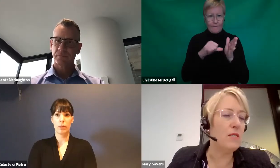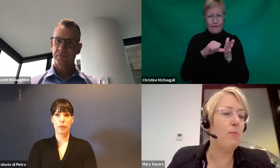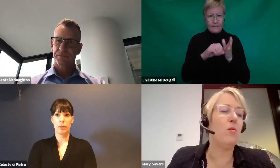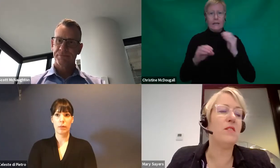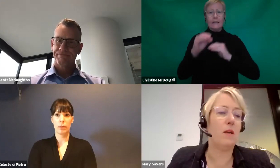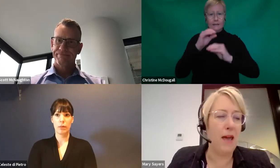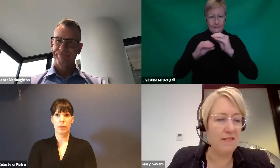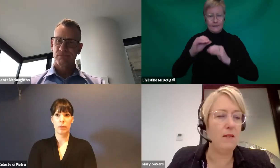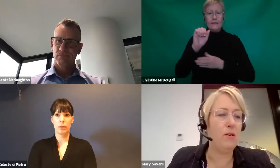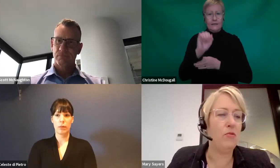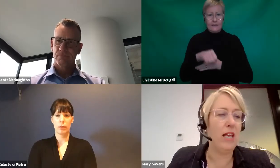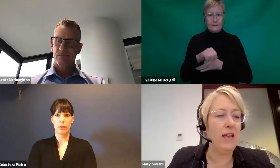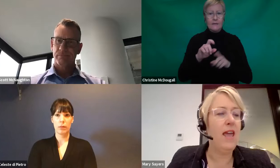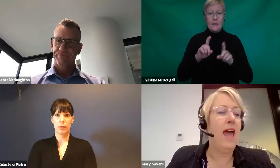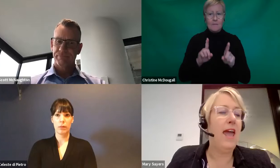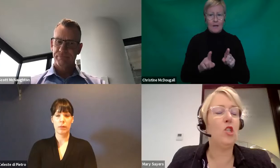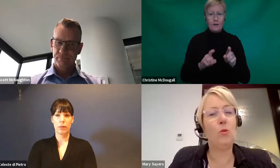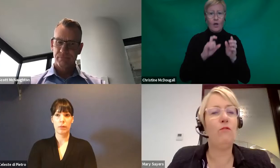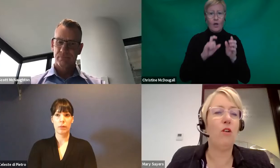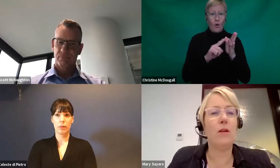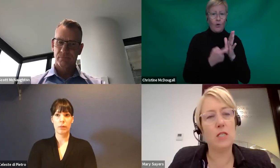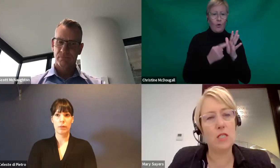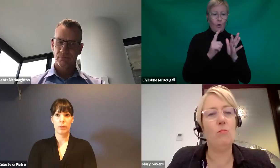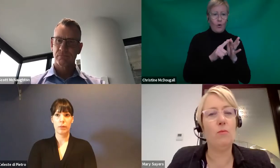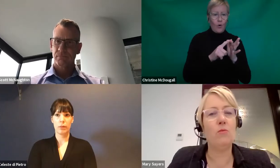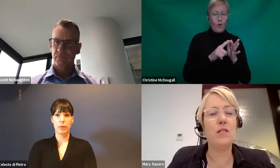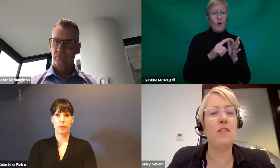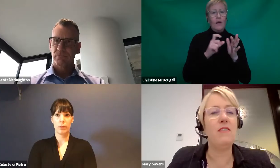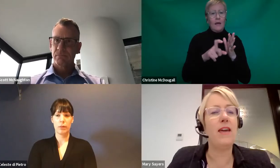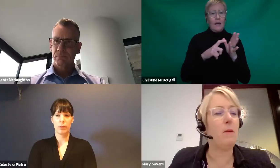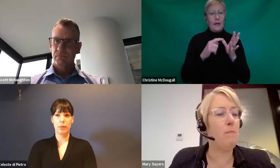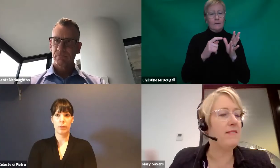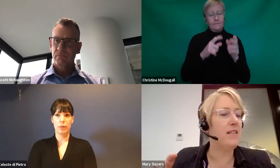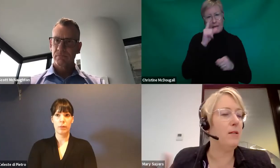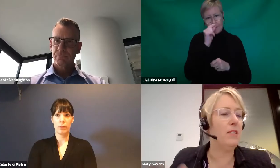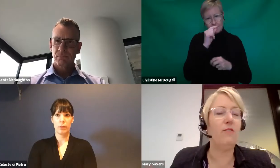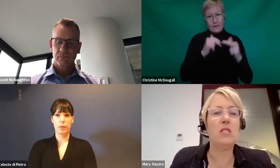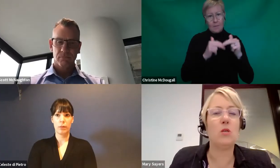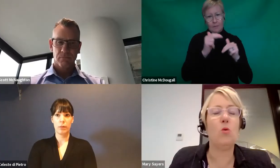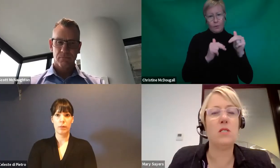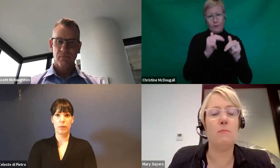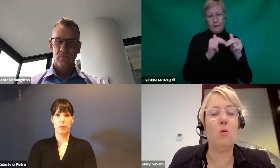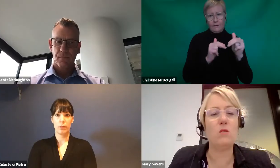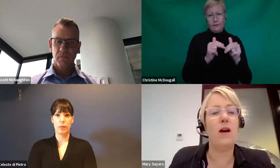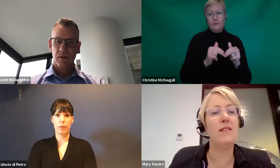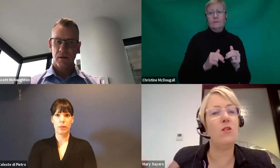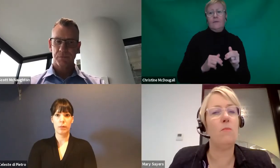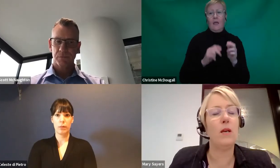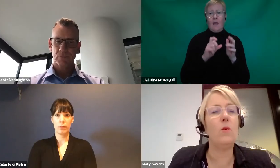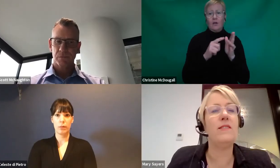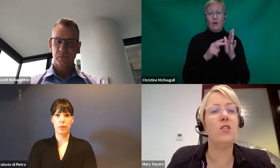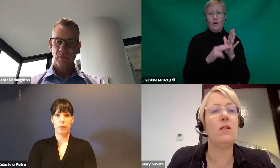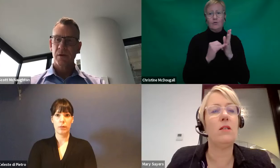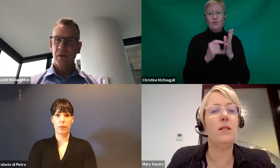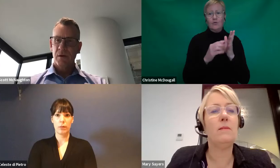core supports to capacity building and to and from consumables. And I think that capacity building versus core supports one is a